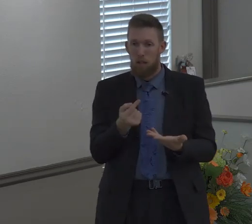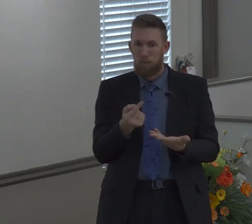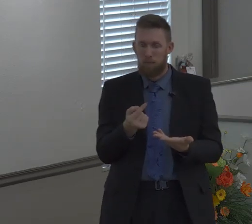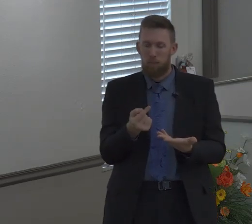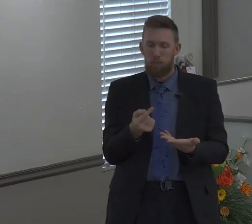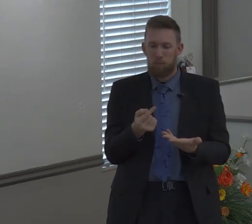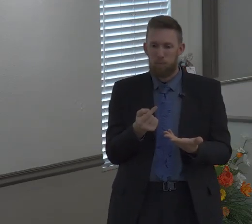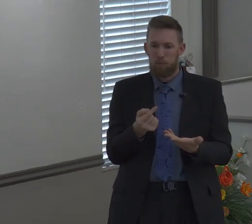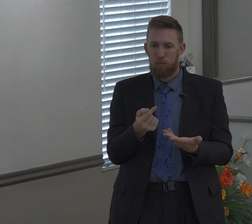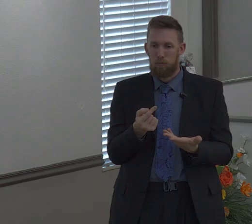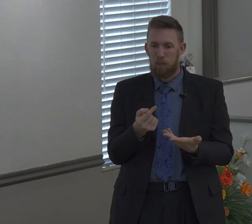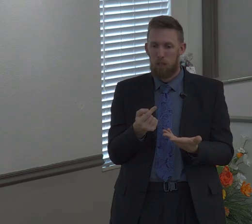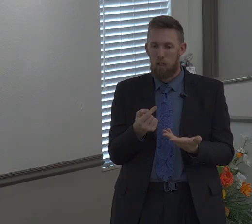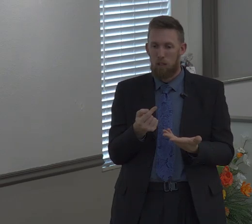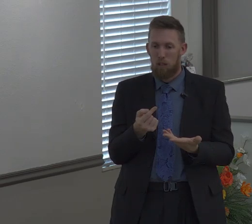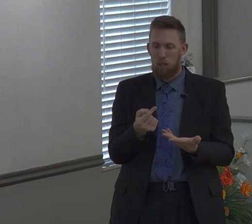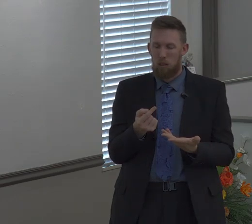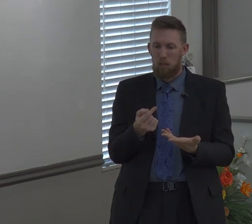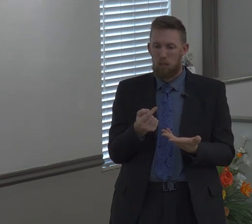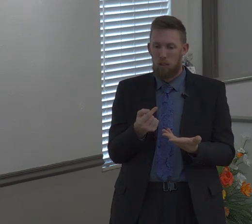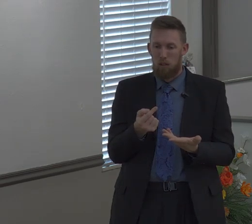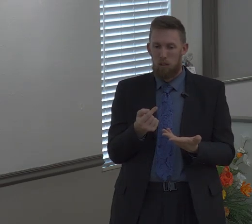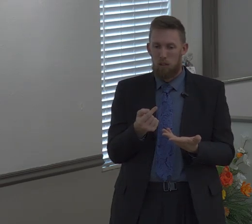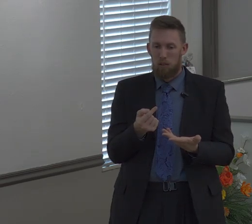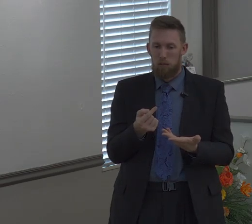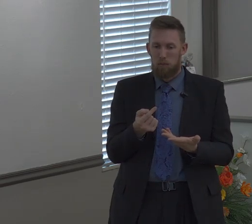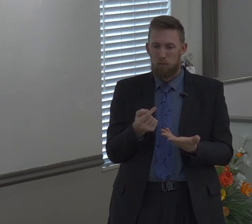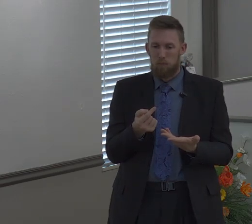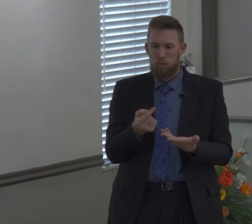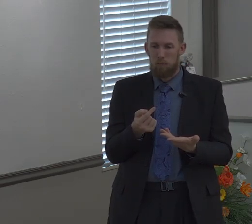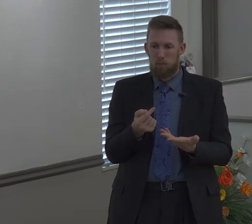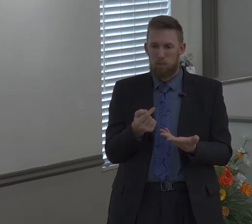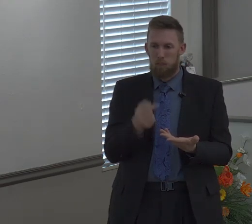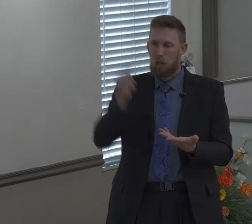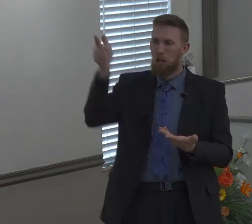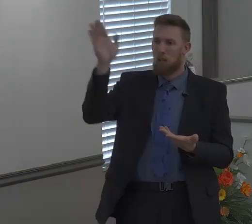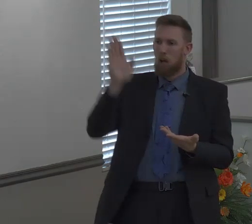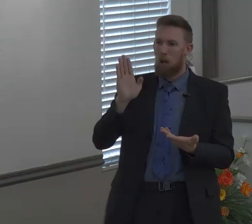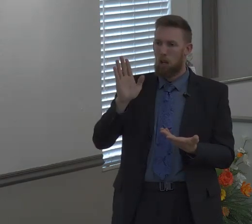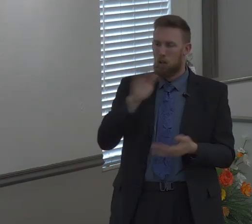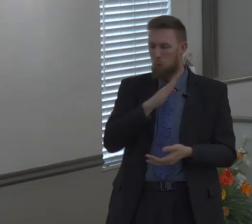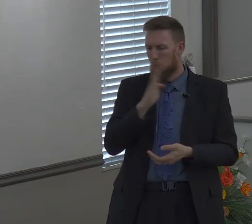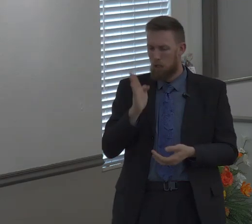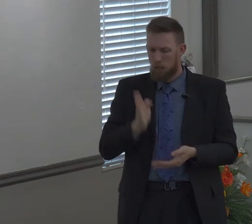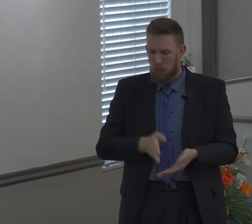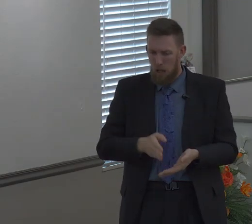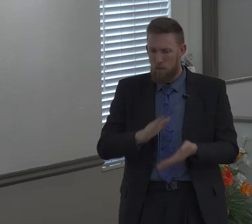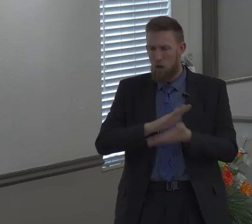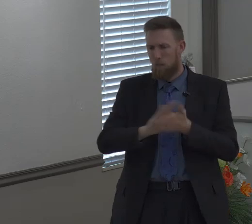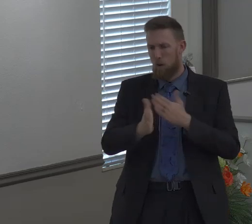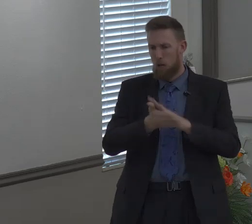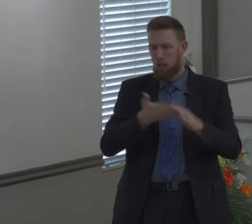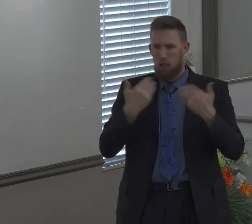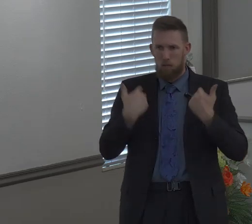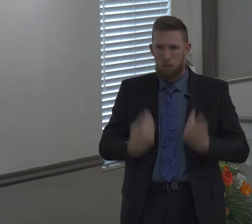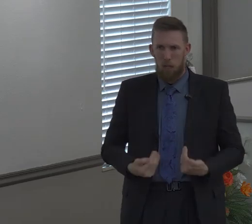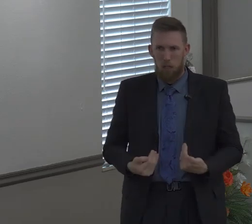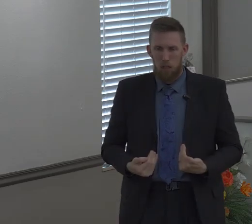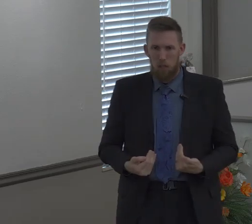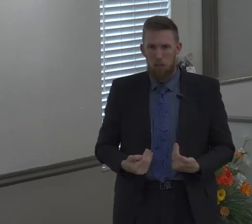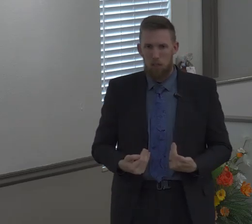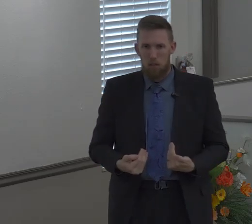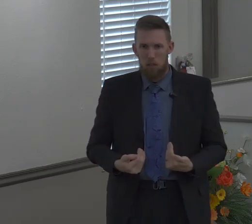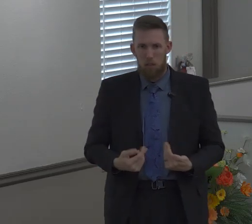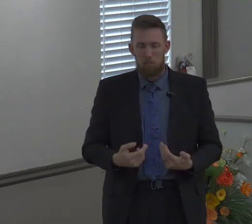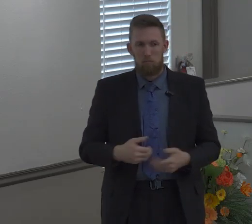say. They've done something just horrible in their minds, and they say, God will never forgive